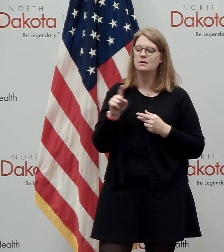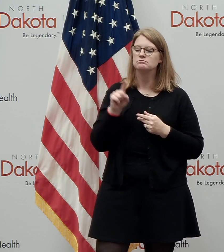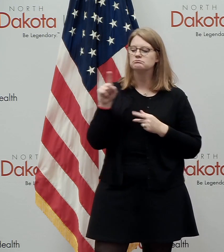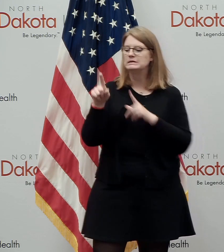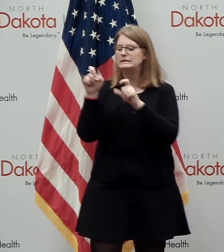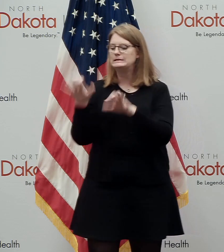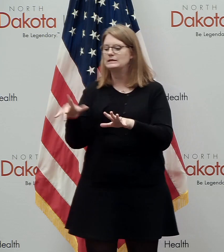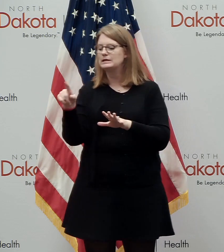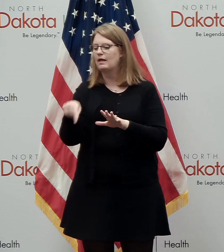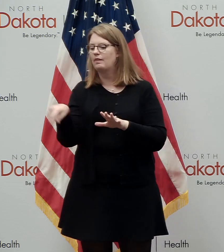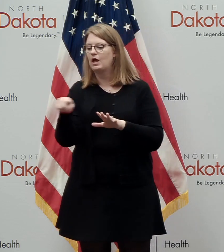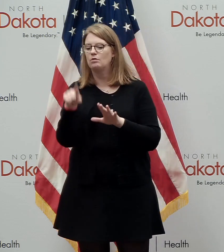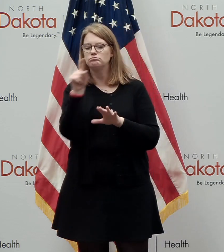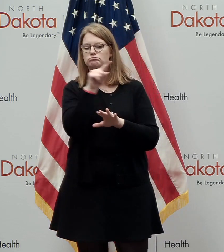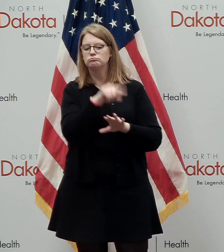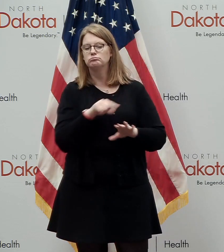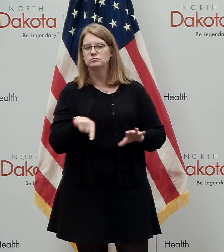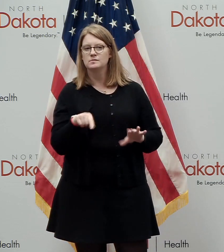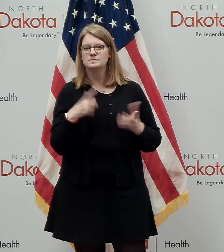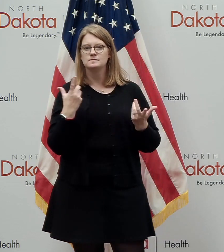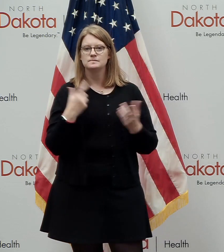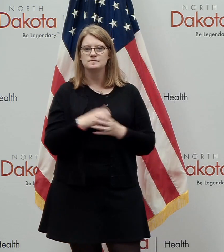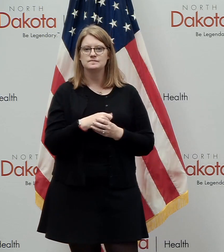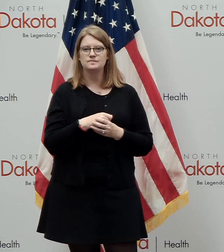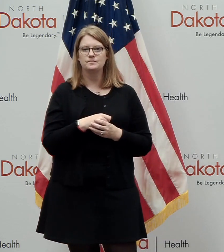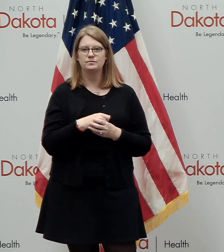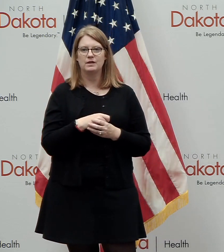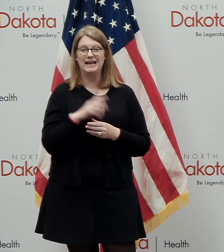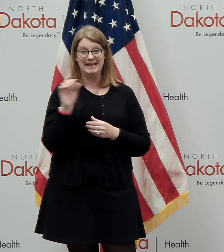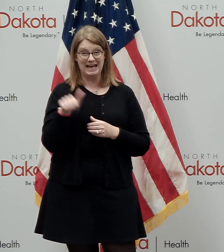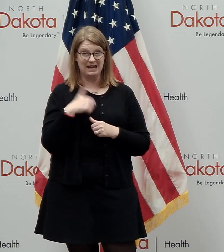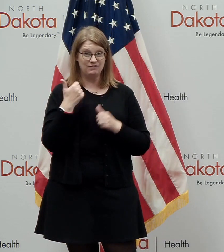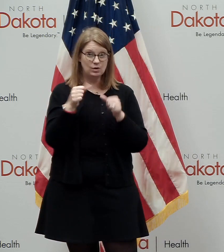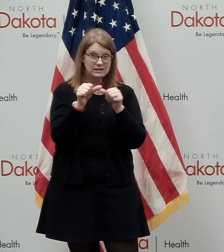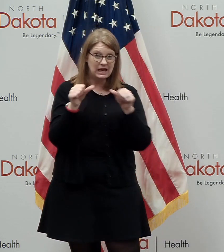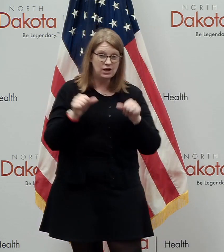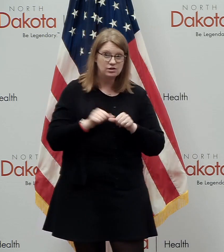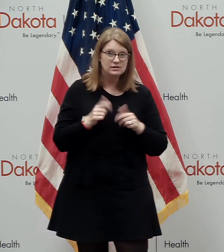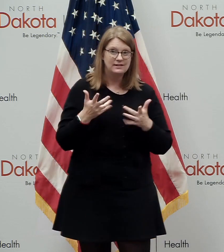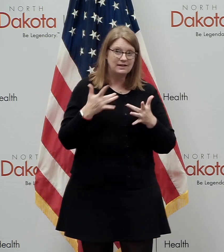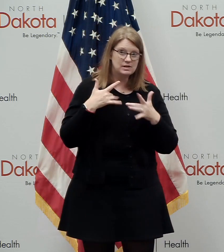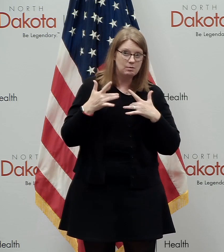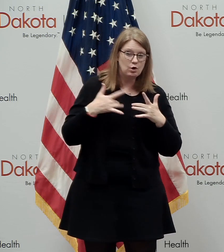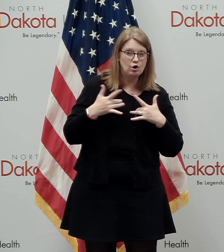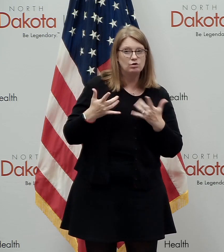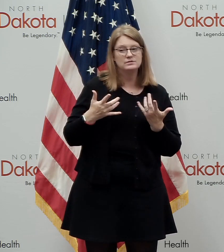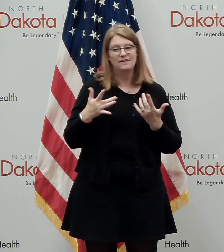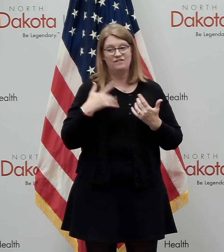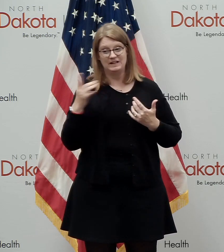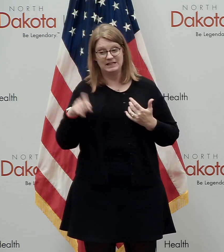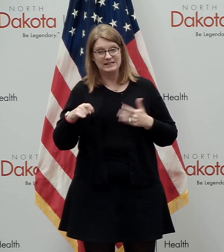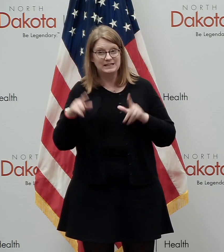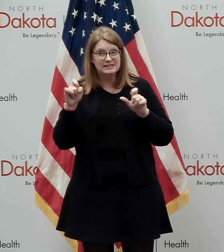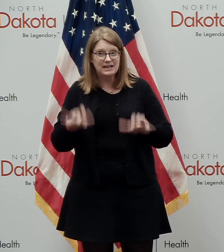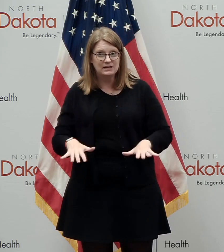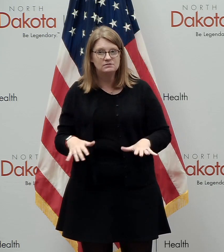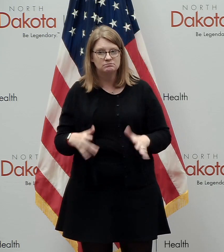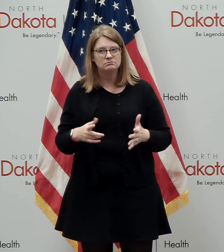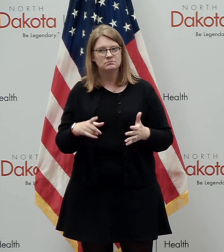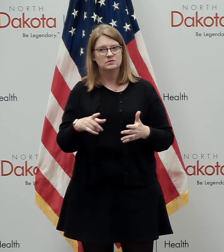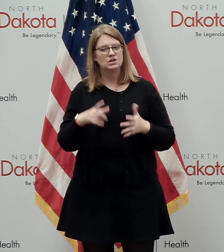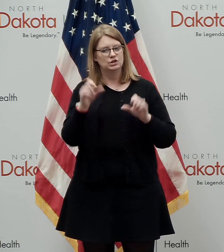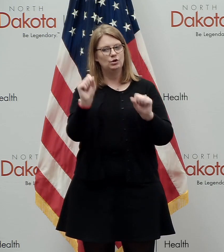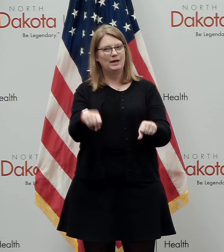of testing, and that anybody that in those areas that has got some concerns or feels they need a test, we want to make sure they can get a test.